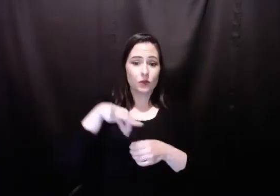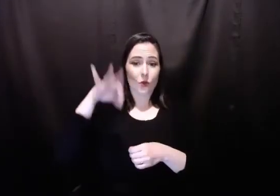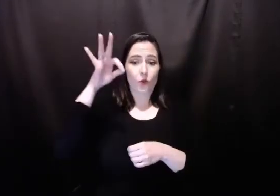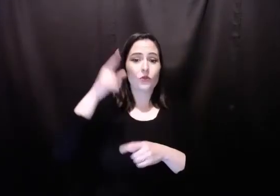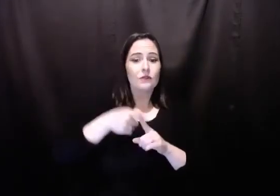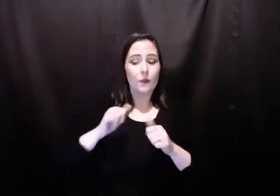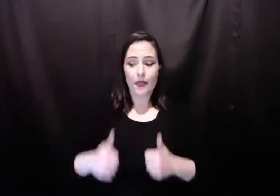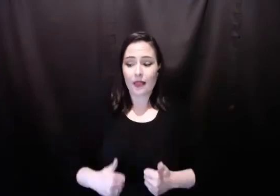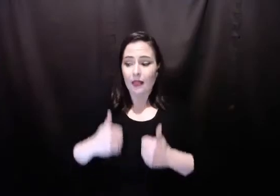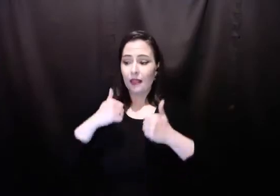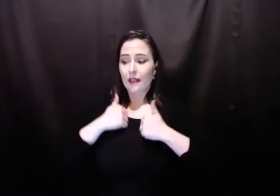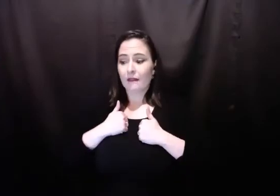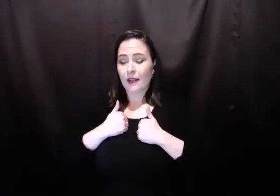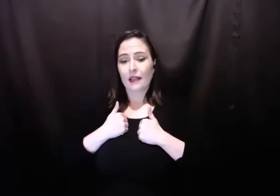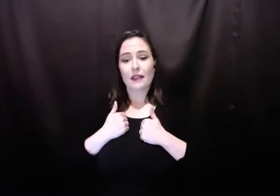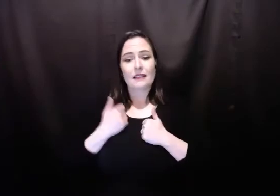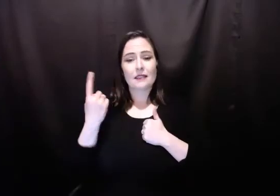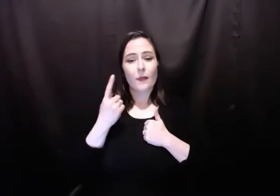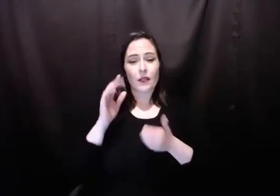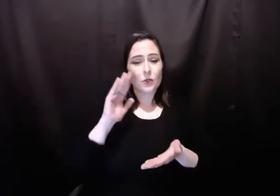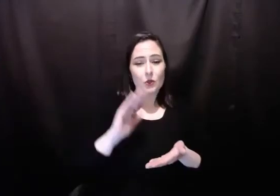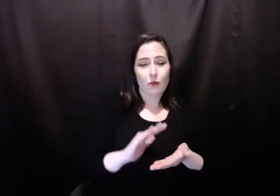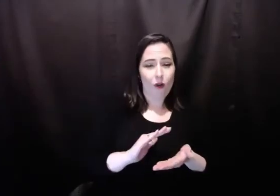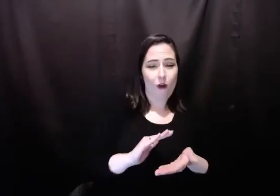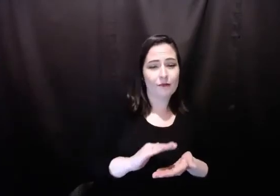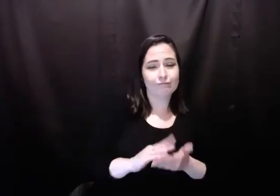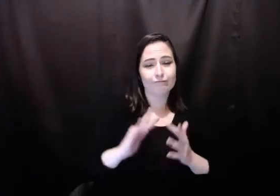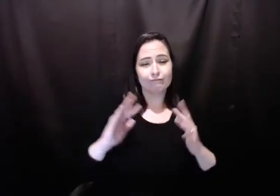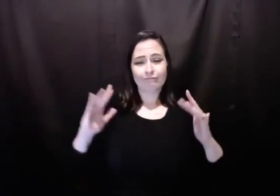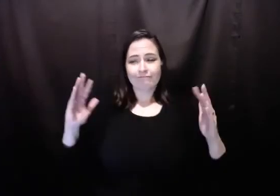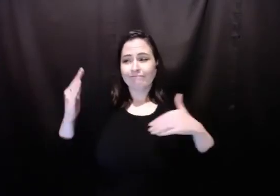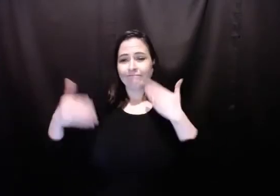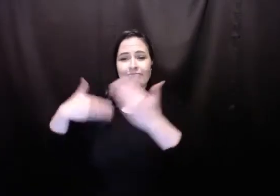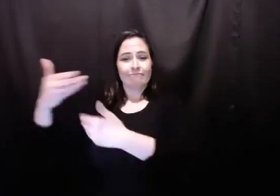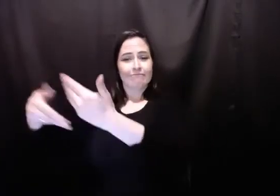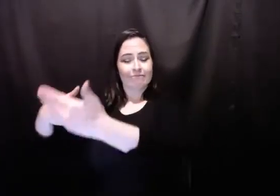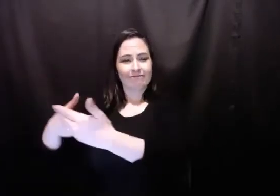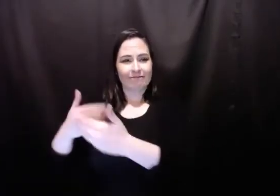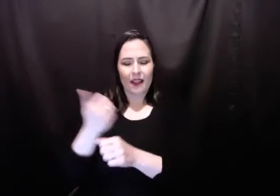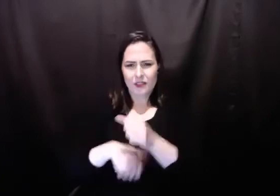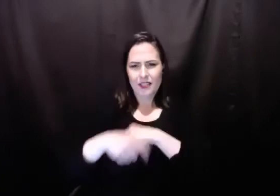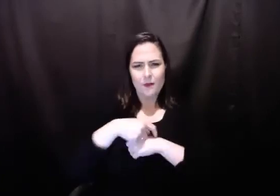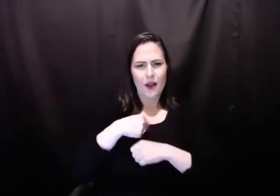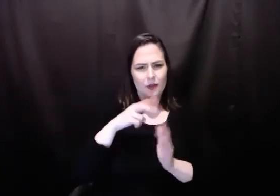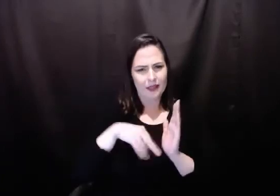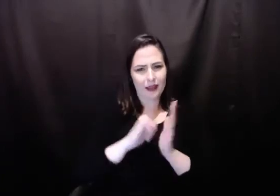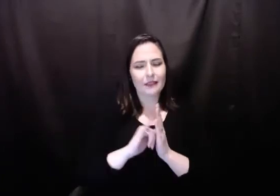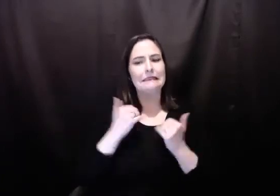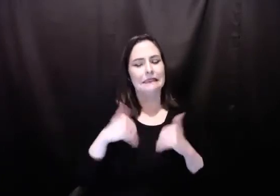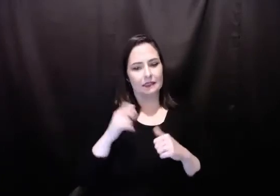That's the danger of alcoholism. The family disease of alcoholism without a recovery program of some sort will